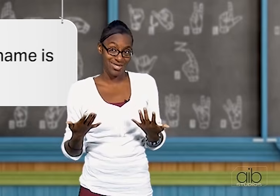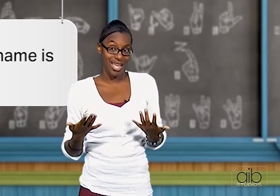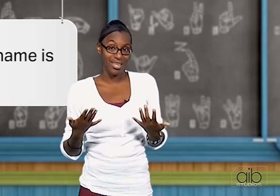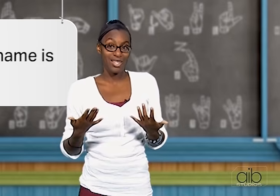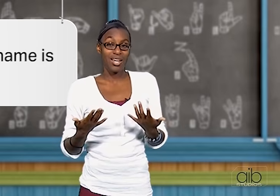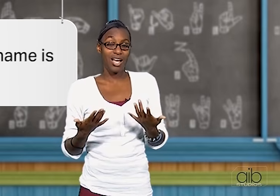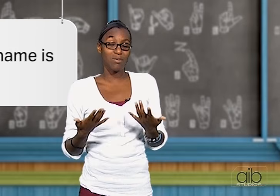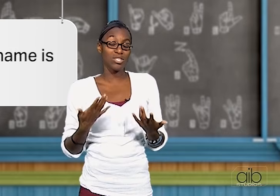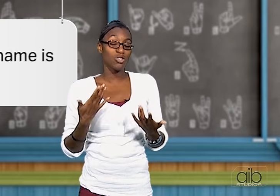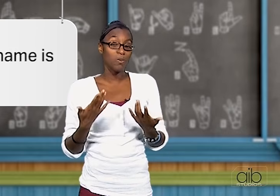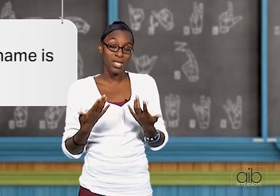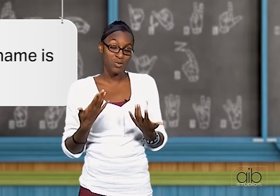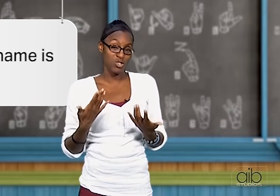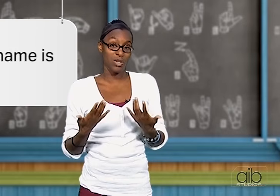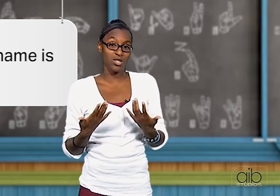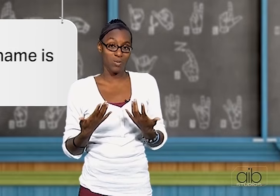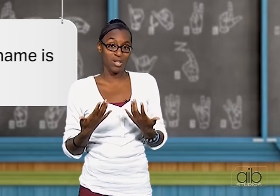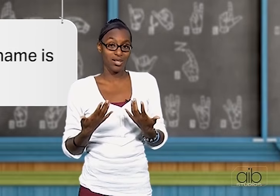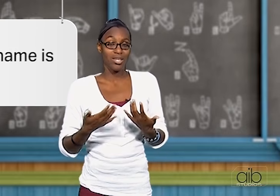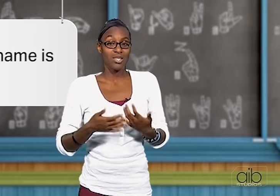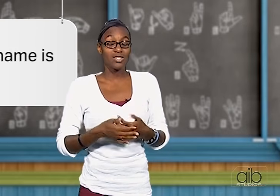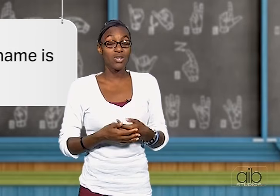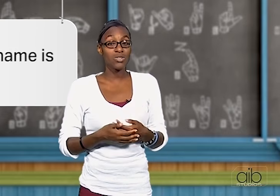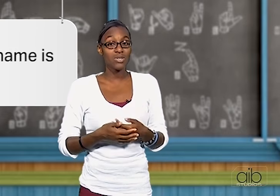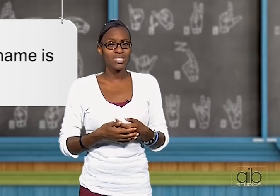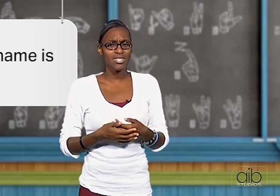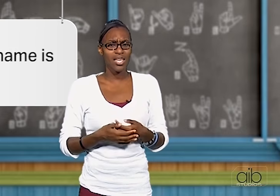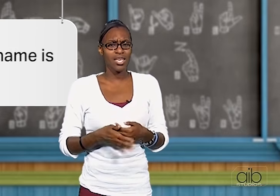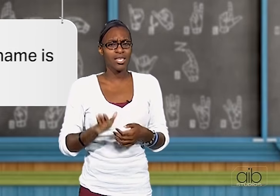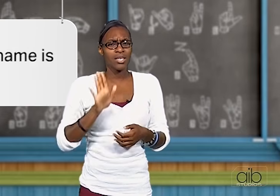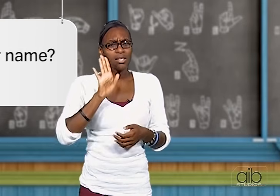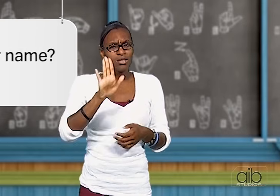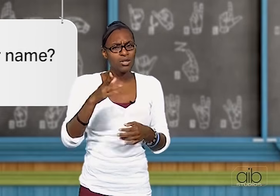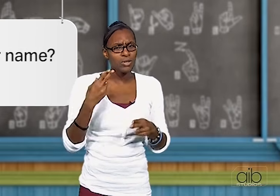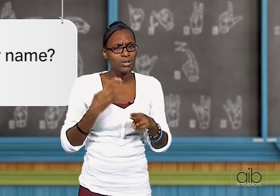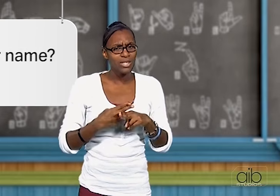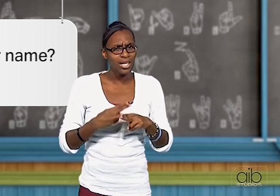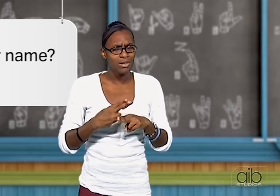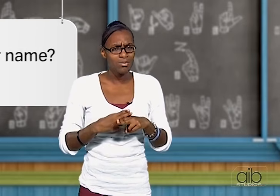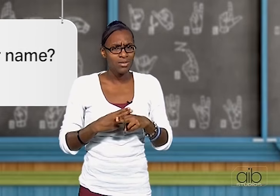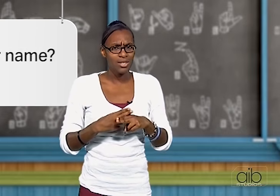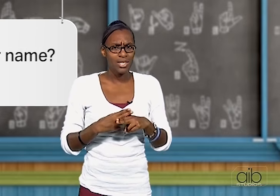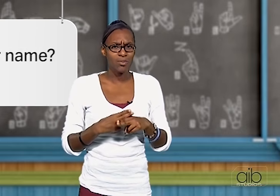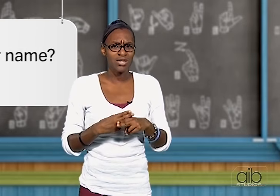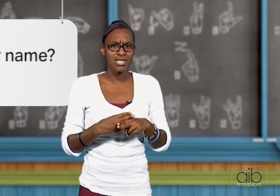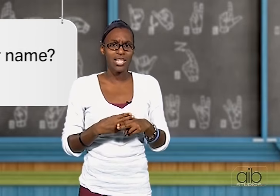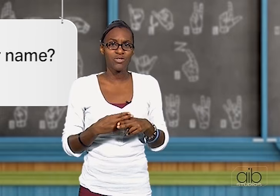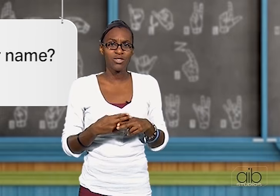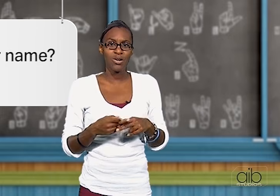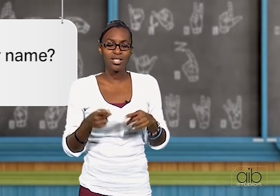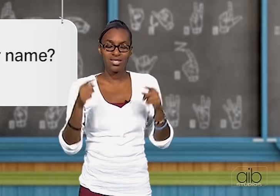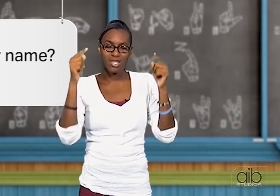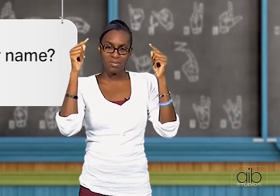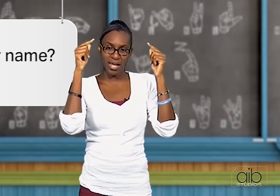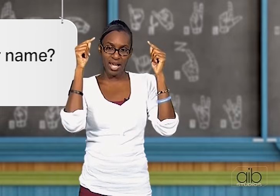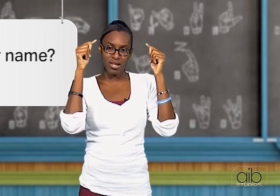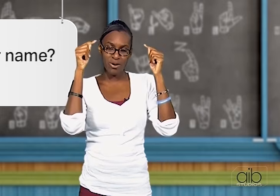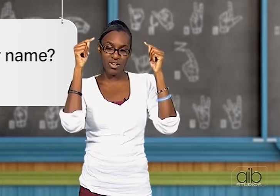that. And you pick which one you want. So you can say your name, and once again, if you notice, my eyebrows